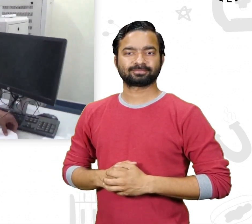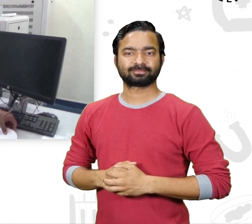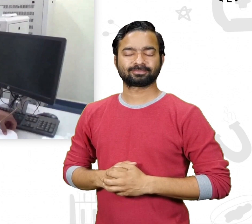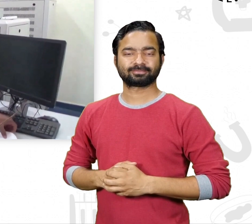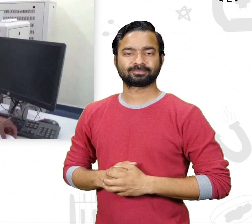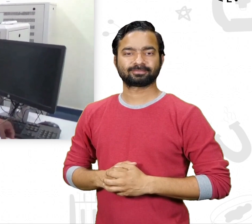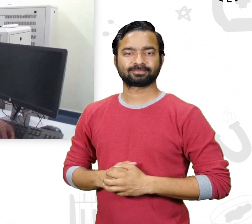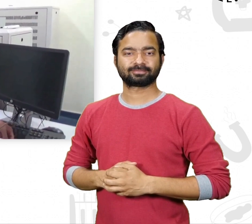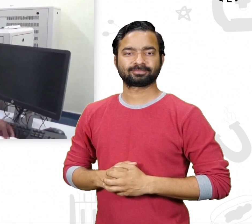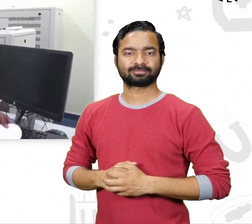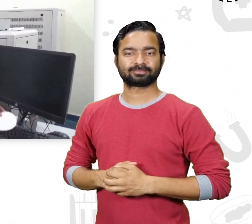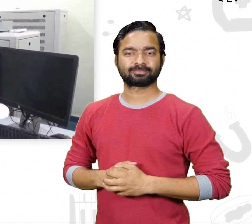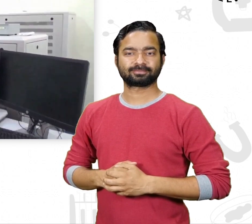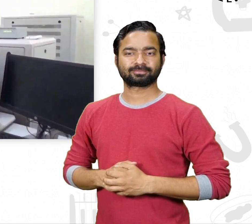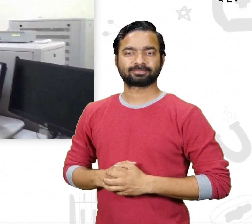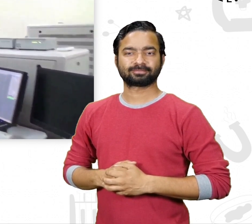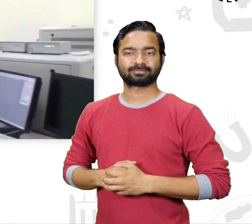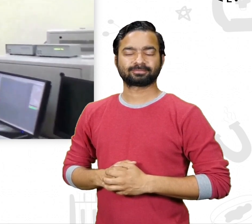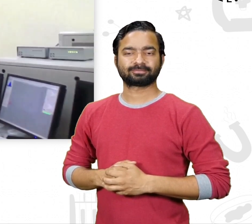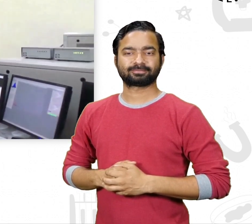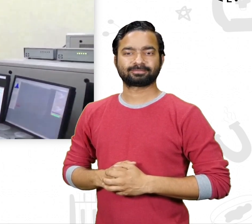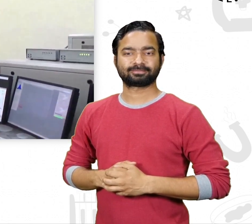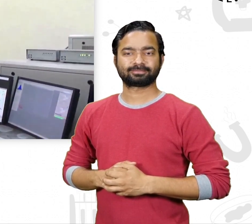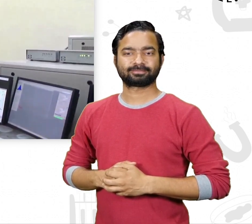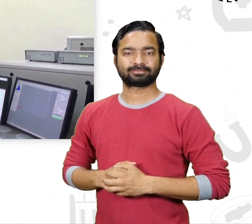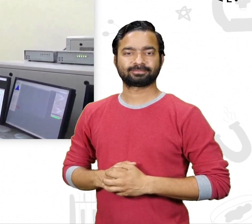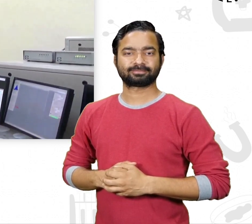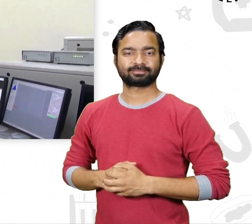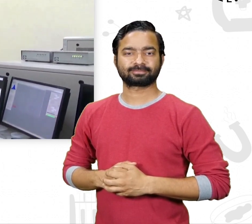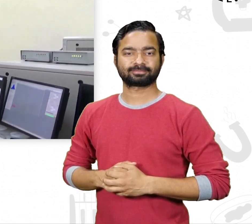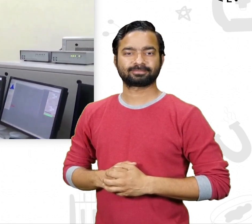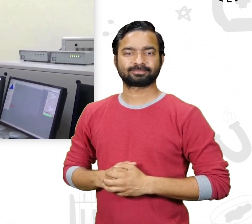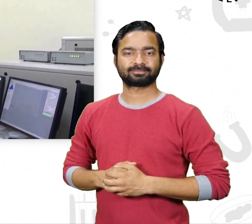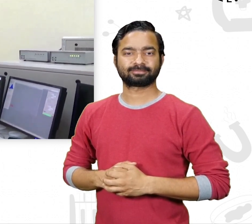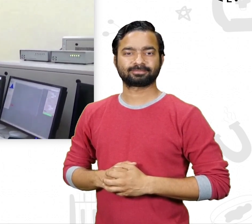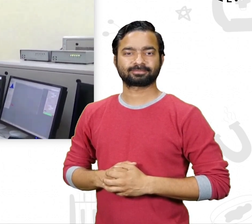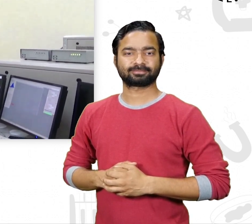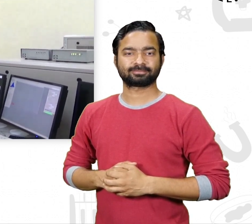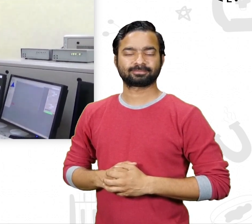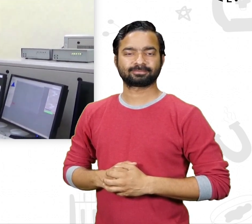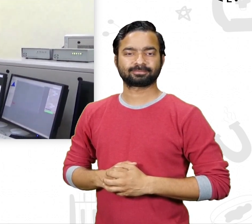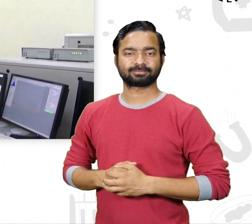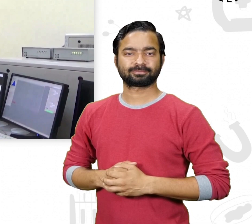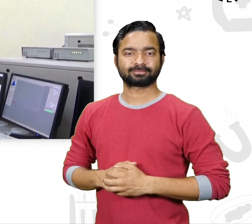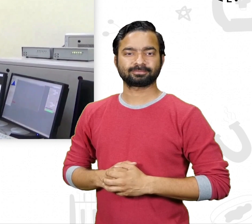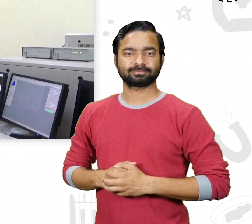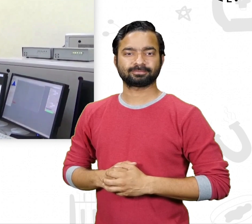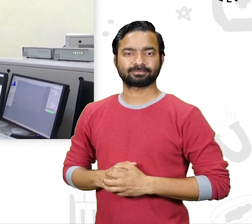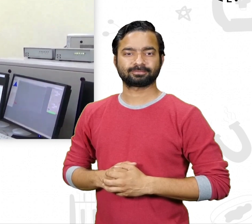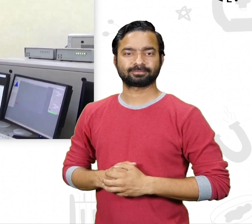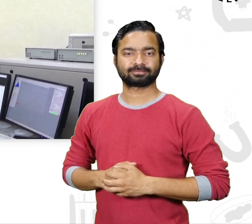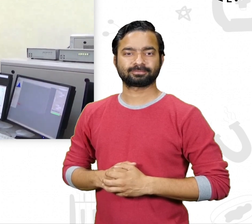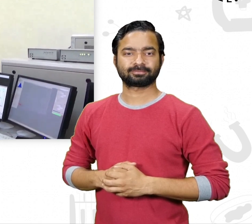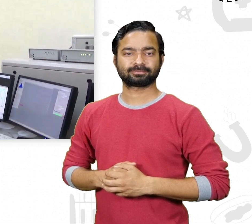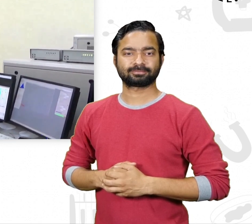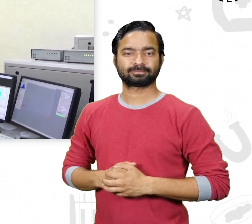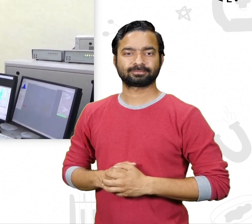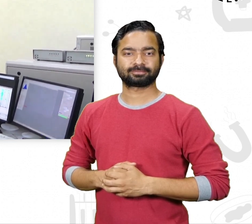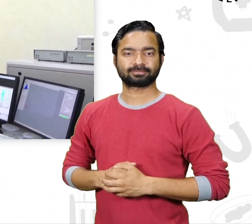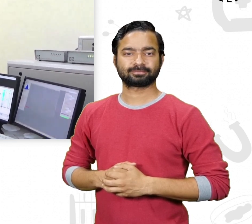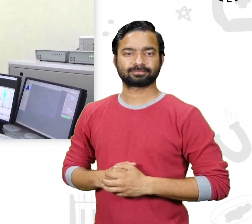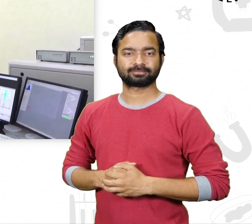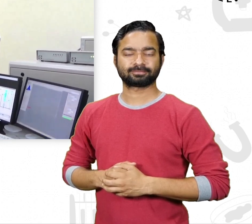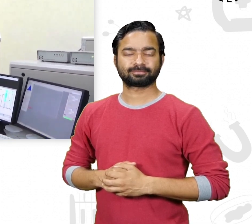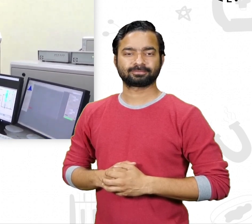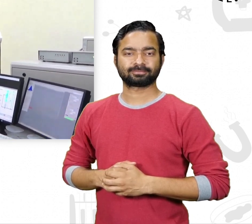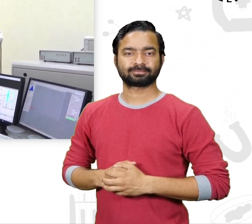This is the grid. This is basically the slide for the transmission electron microscope. Its